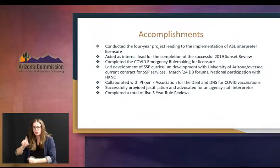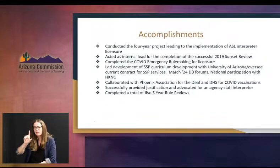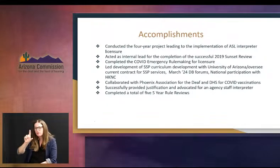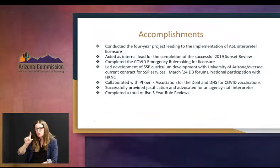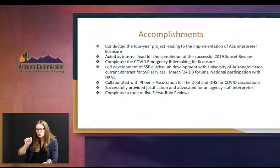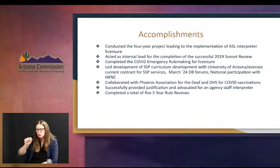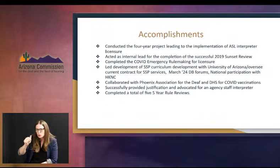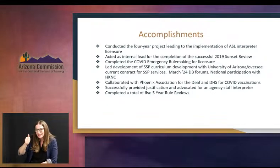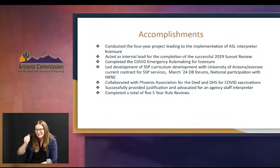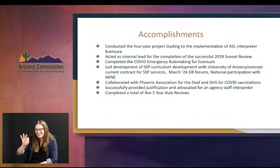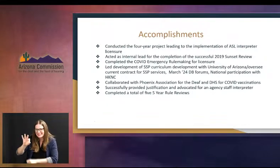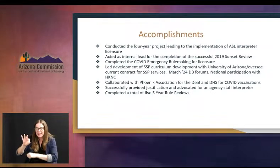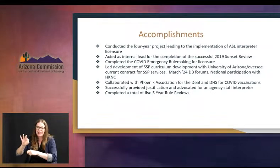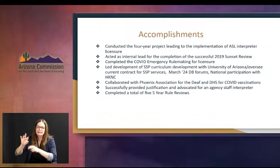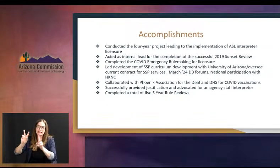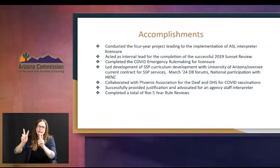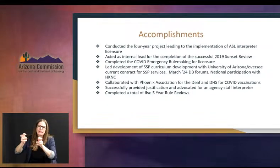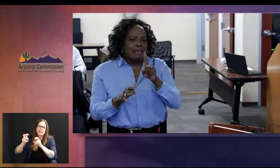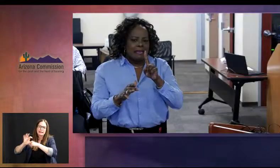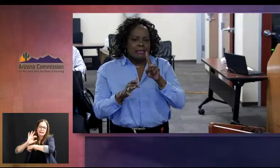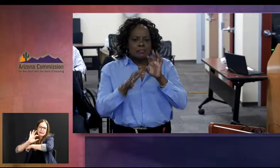Review.